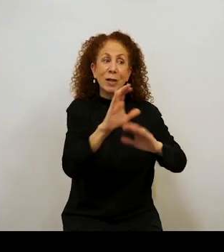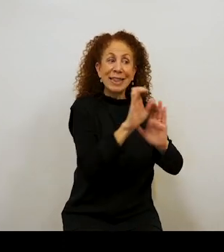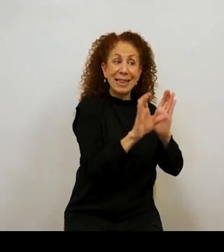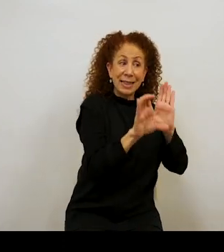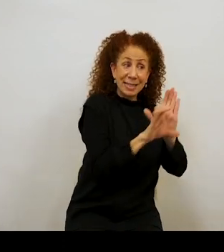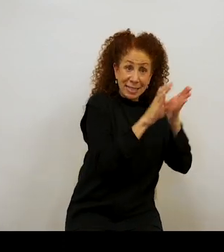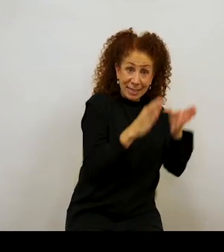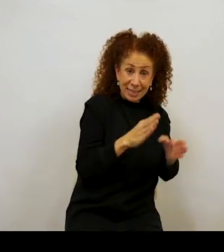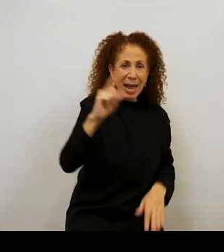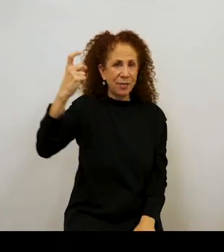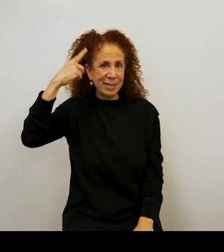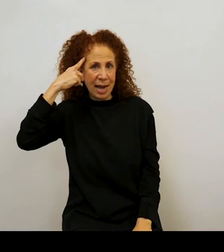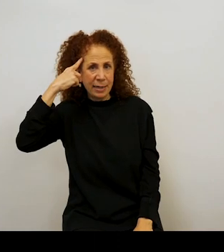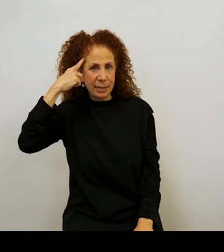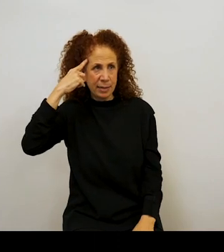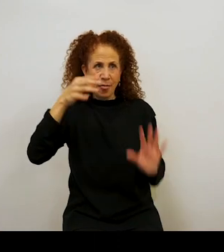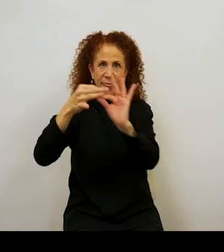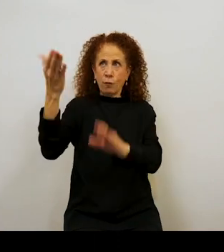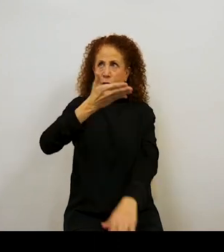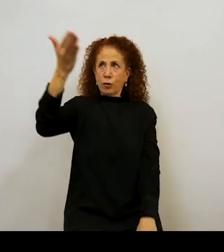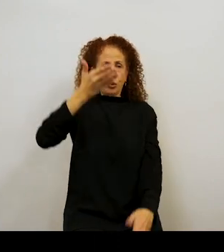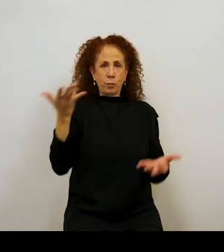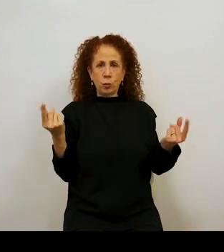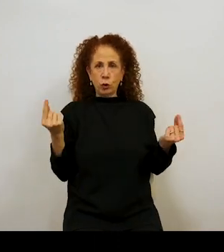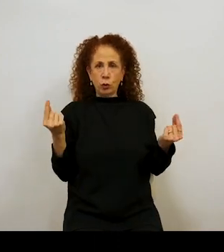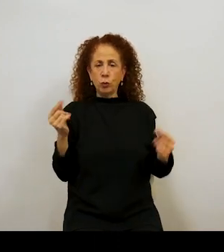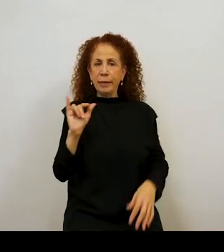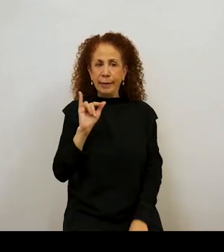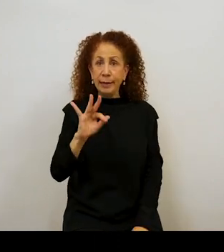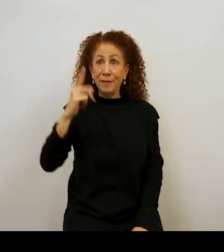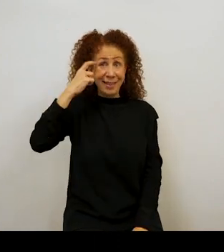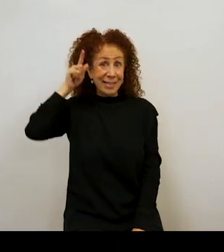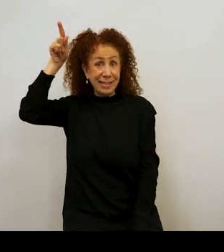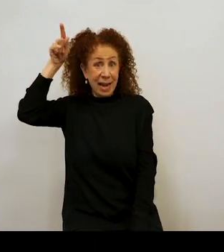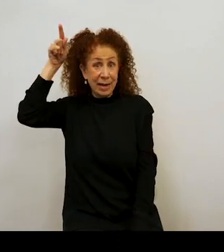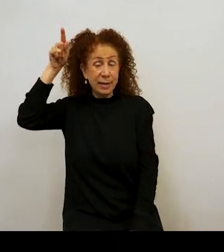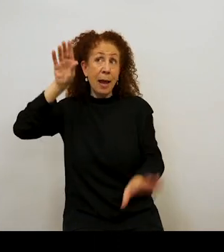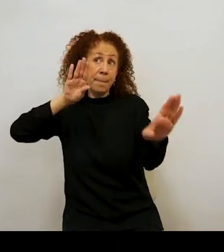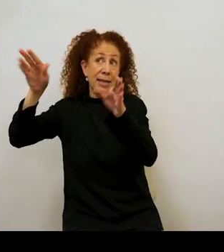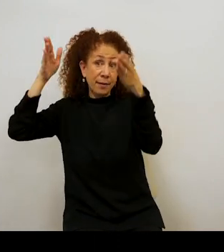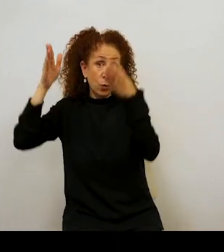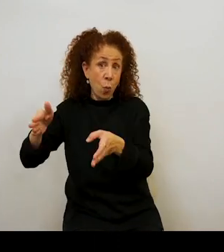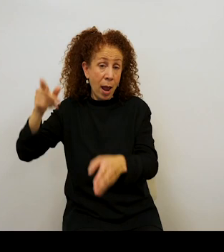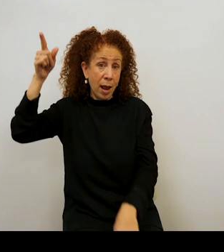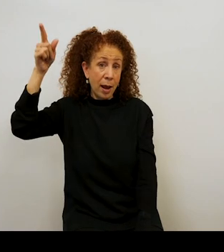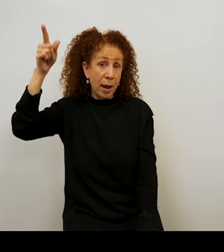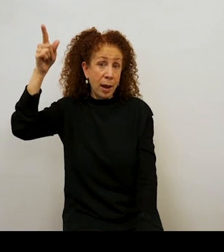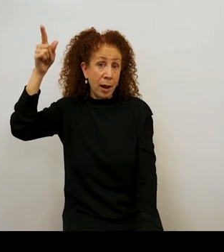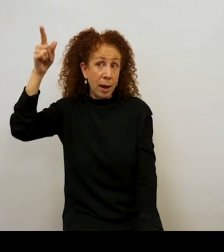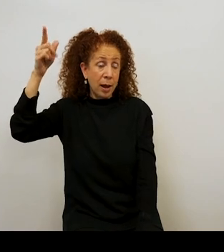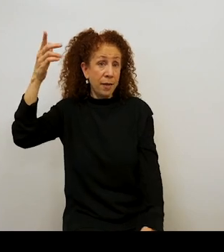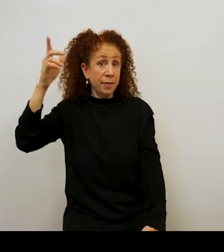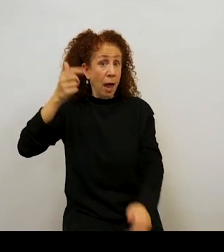the state. And what do you do when the state behaves in ways that are